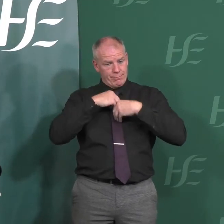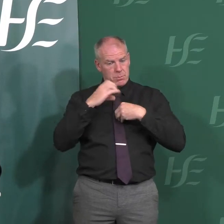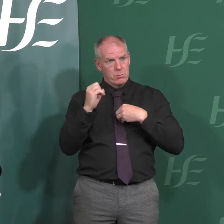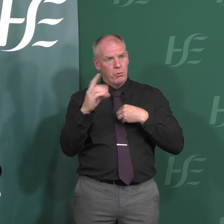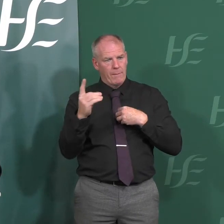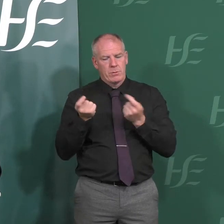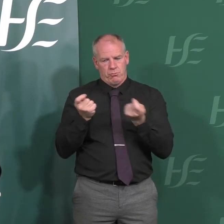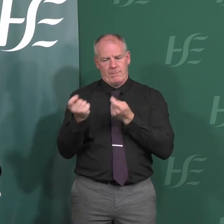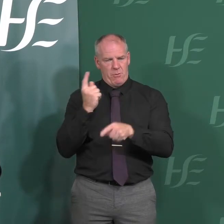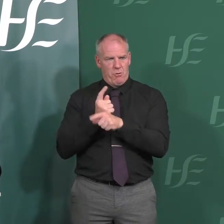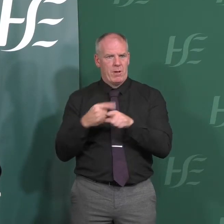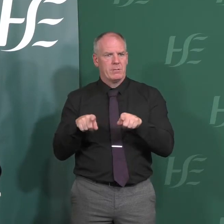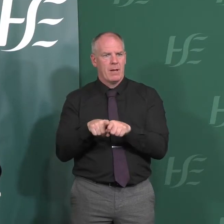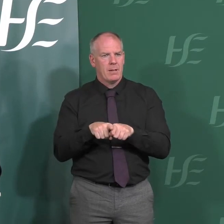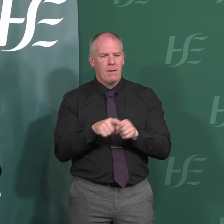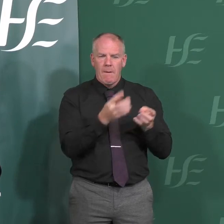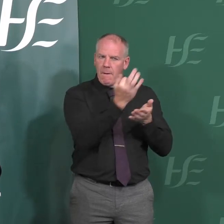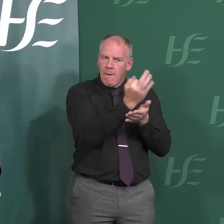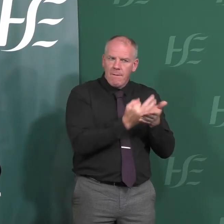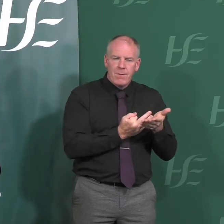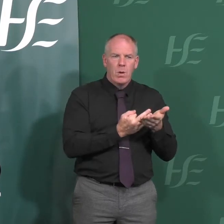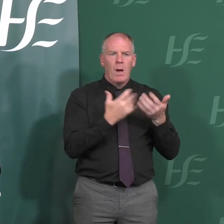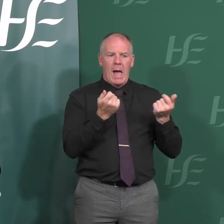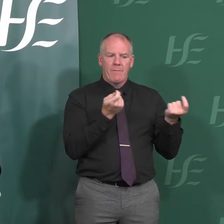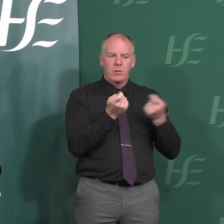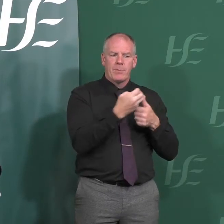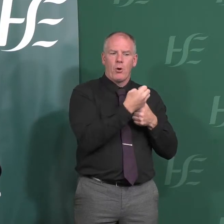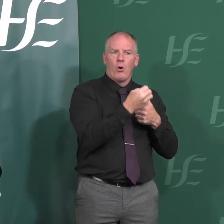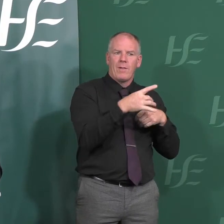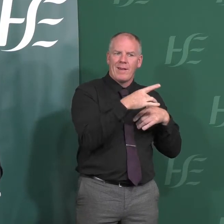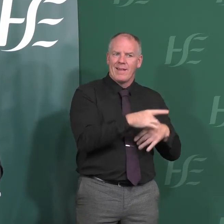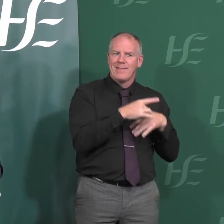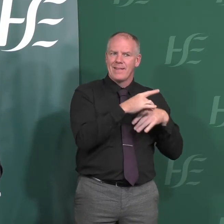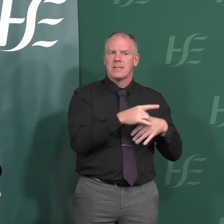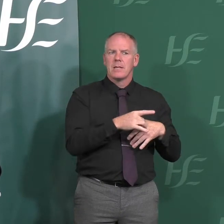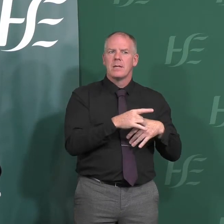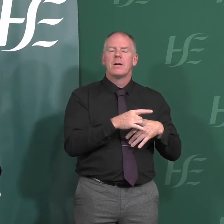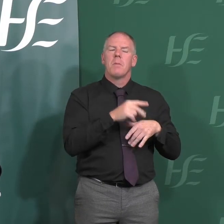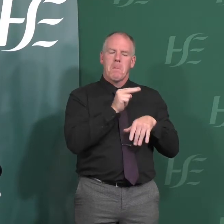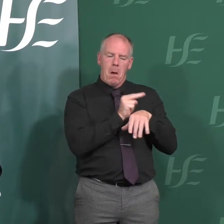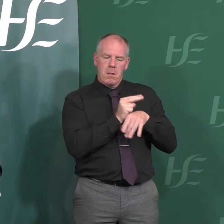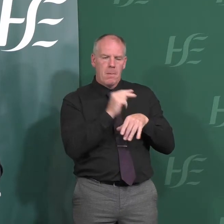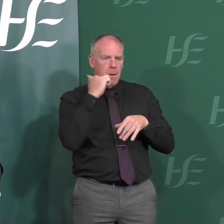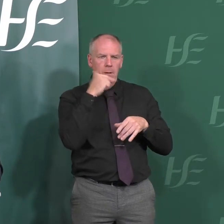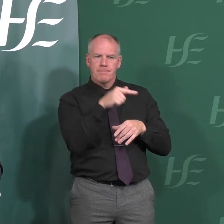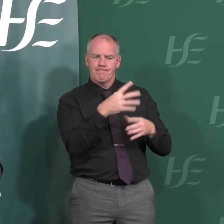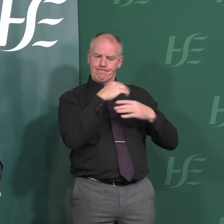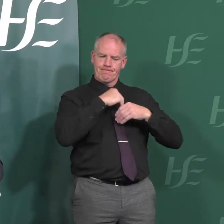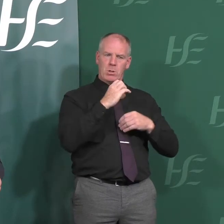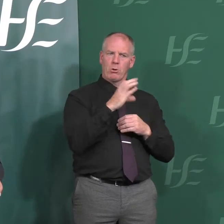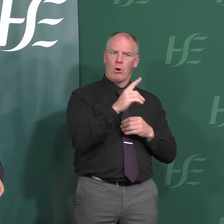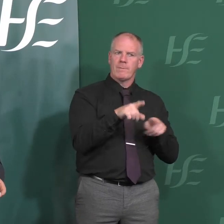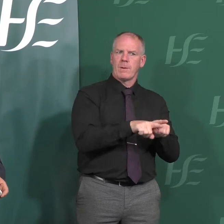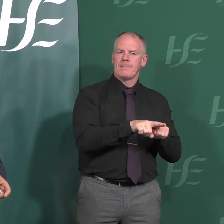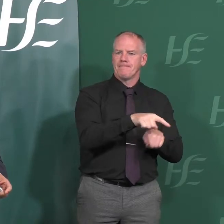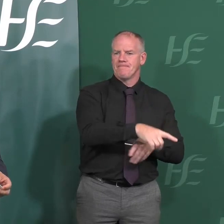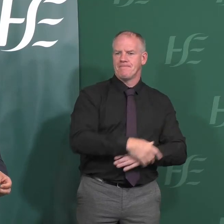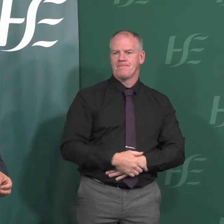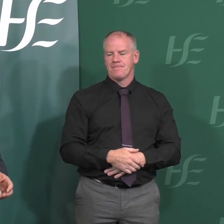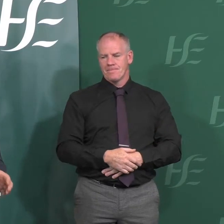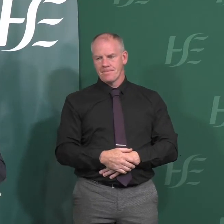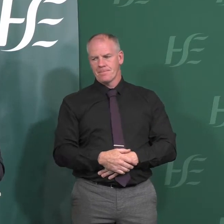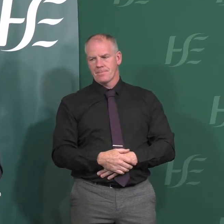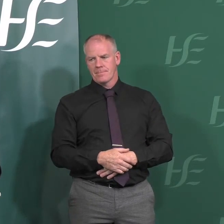COVID. A smaller number are being treated for another illness, but again, being monitored for COVID. Just to give you a kind